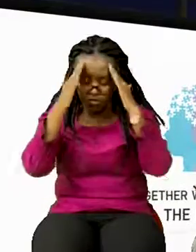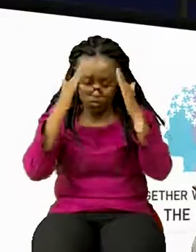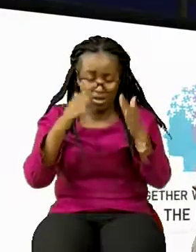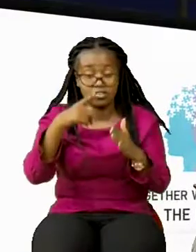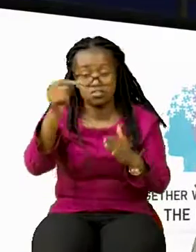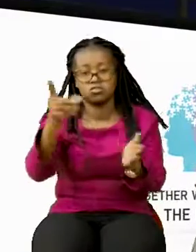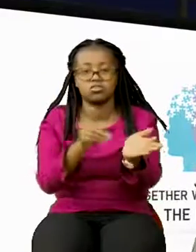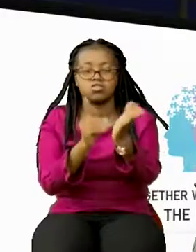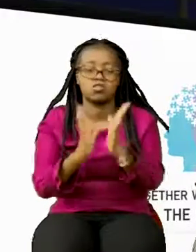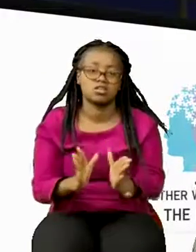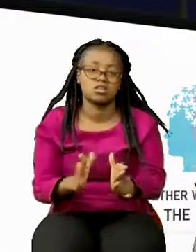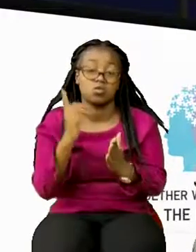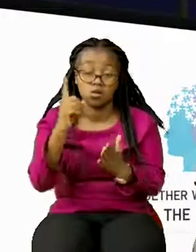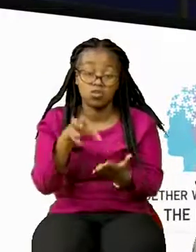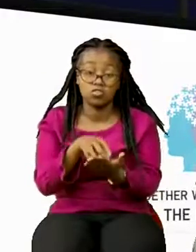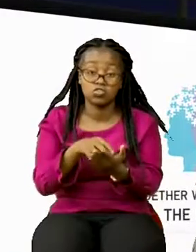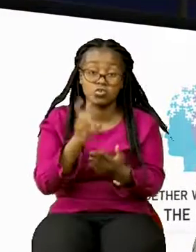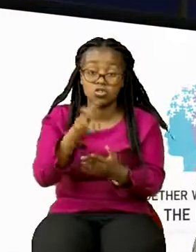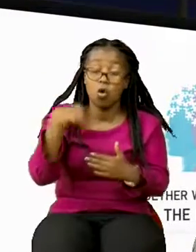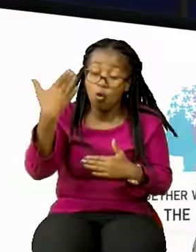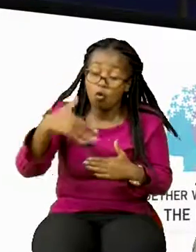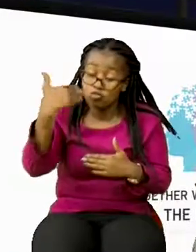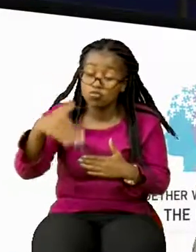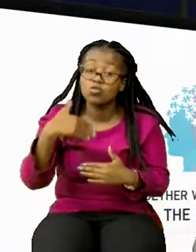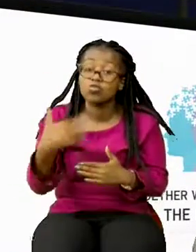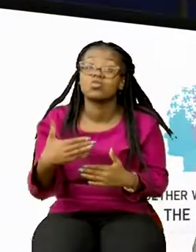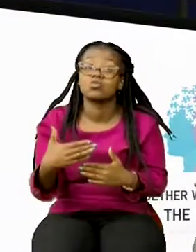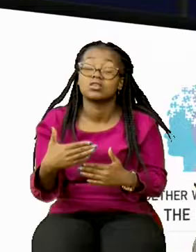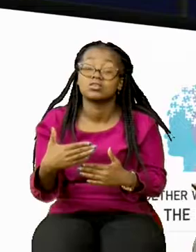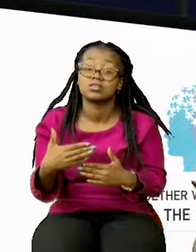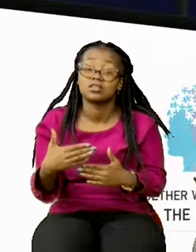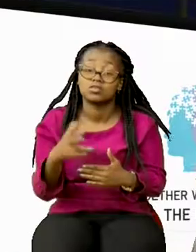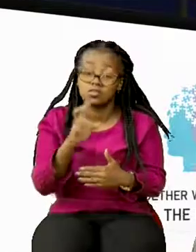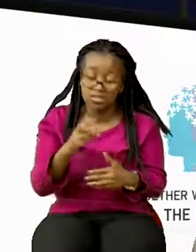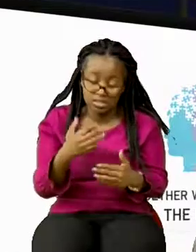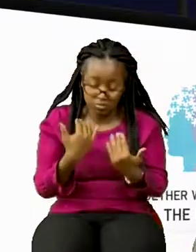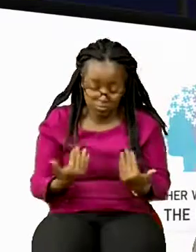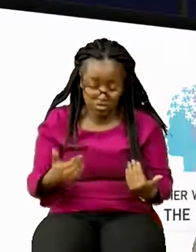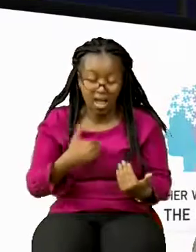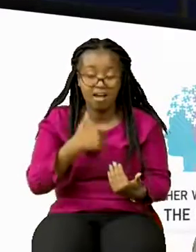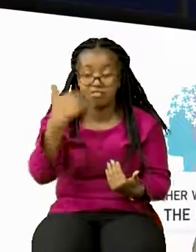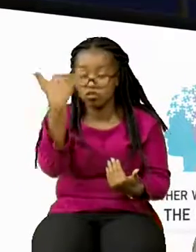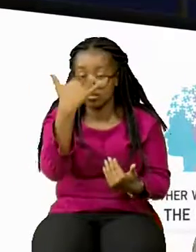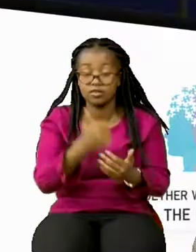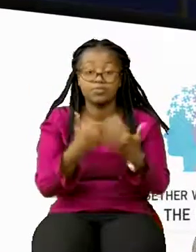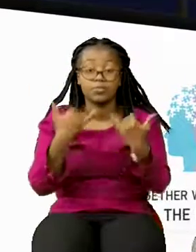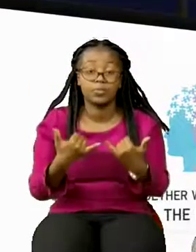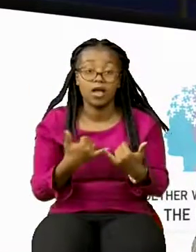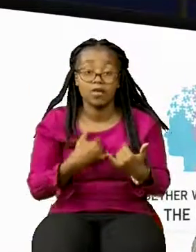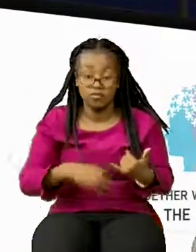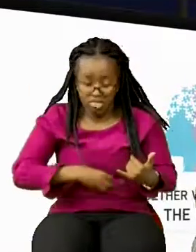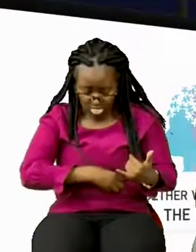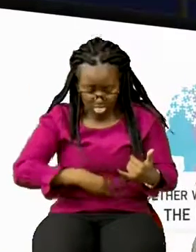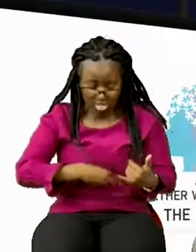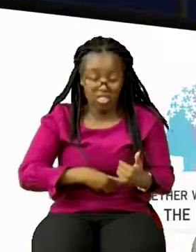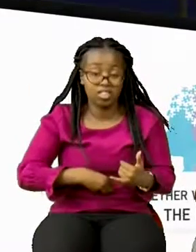the conditions that we see that are always underlying when a child is autistic. Apart from that, we have constipation. That is